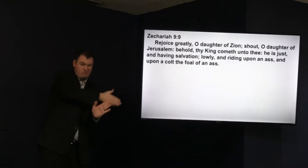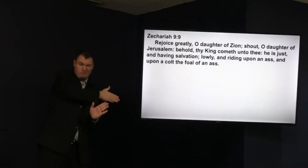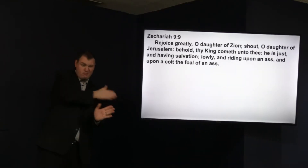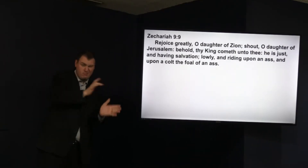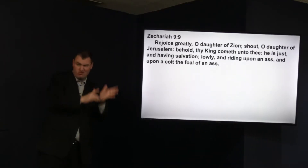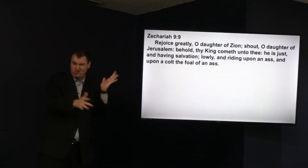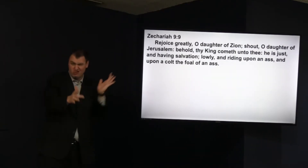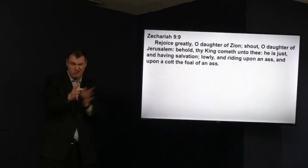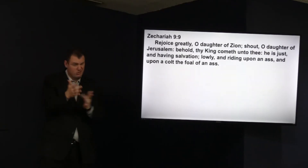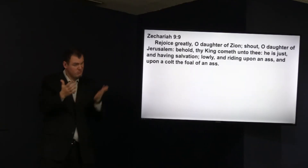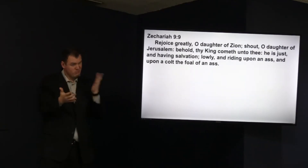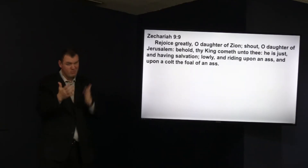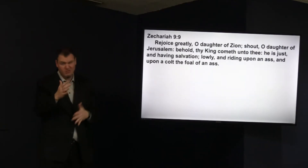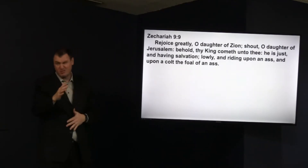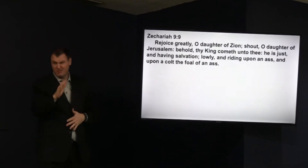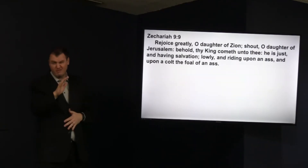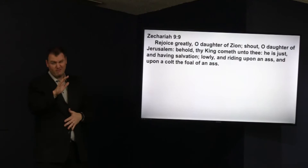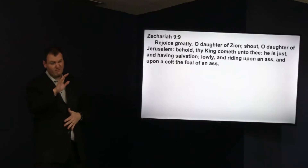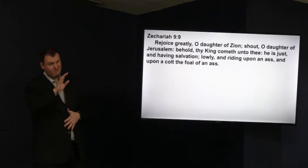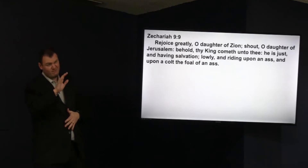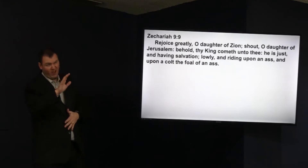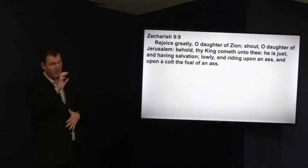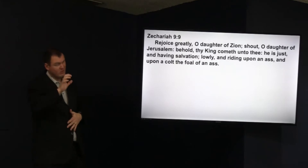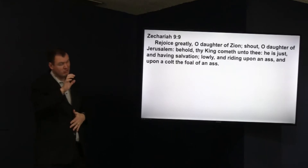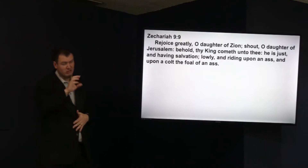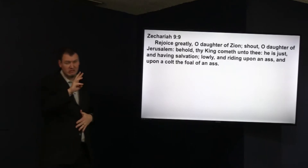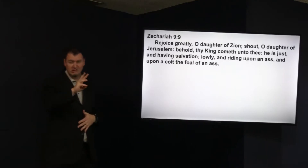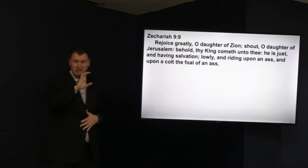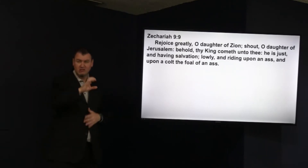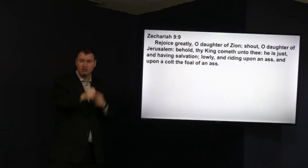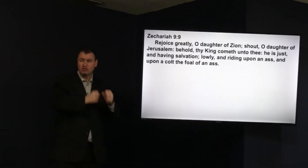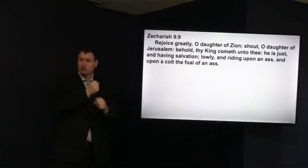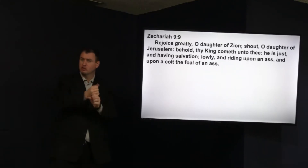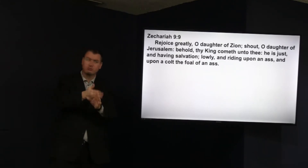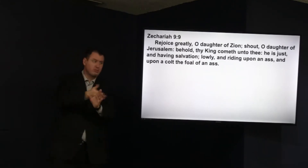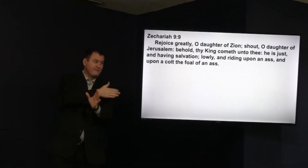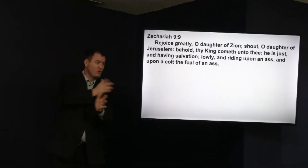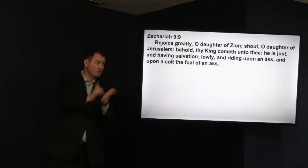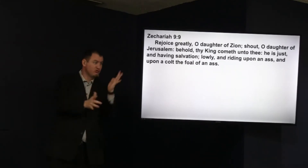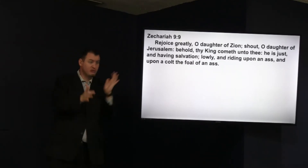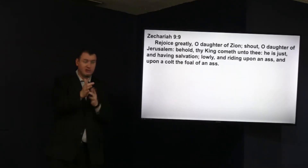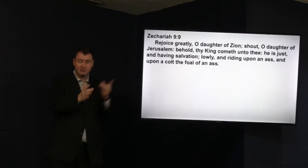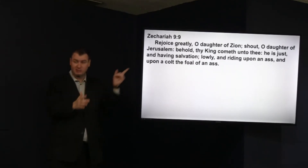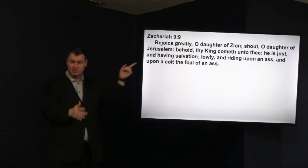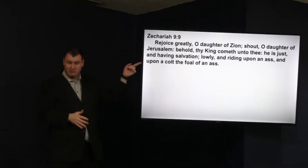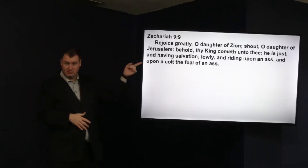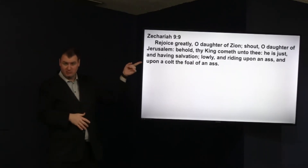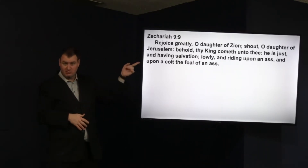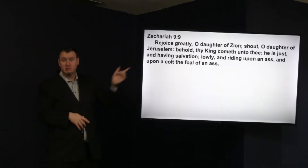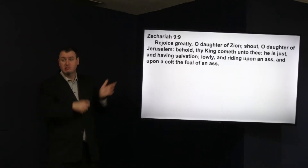This was written way before Jesus, probably 500, 600 years before